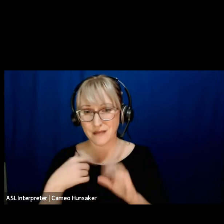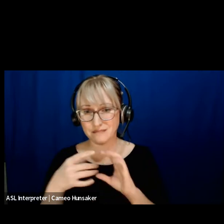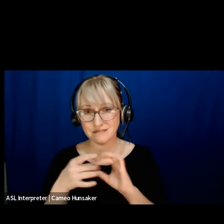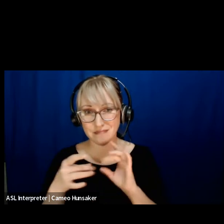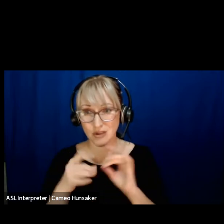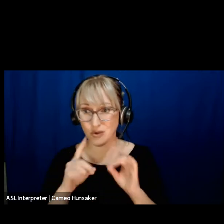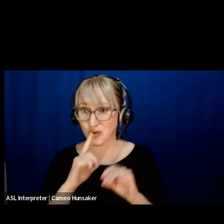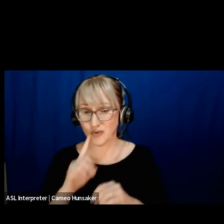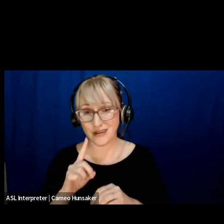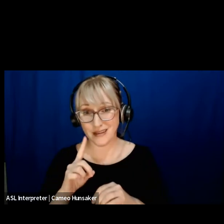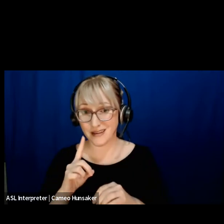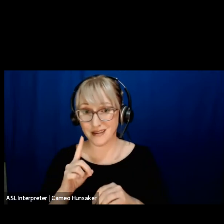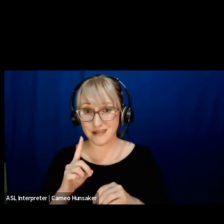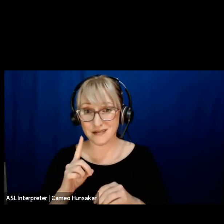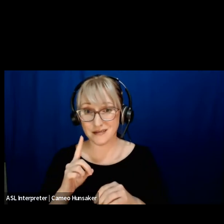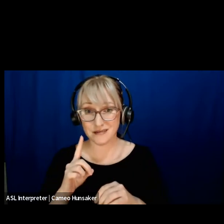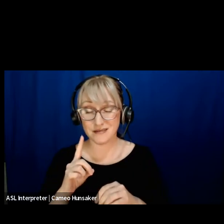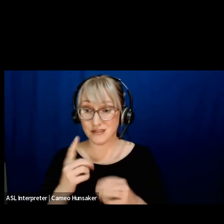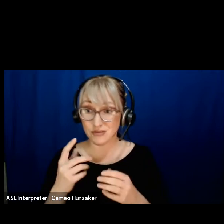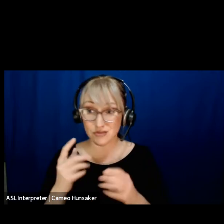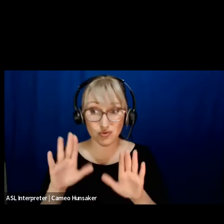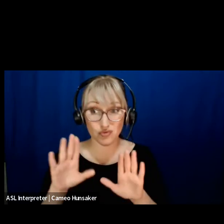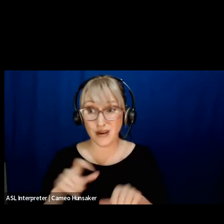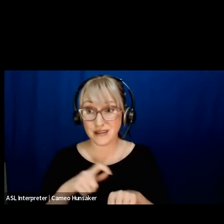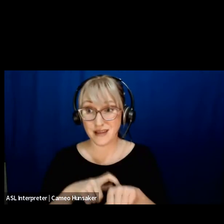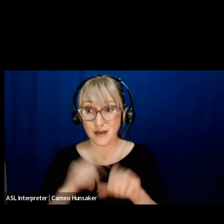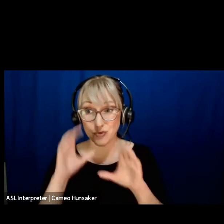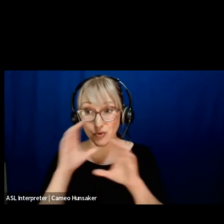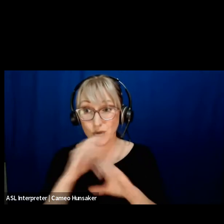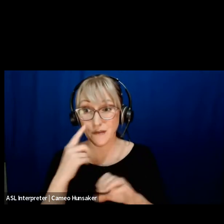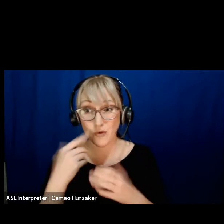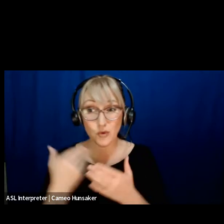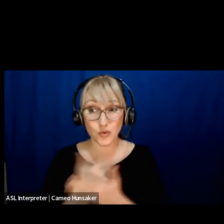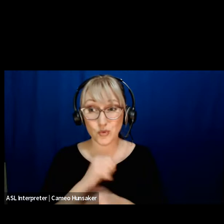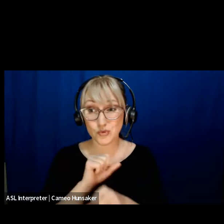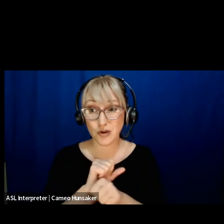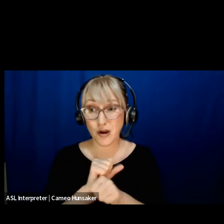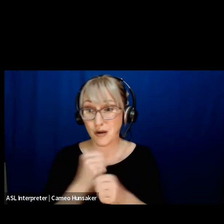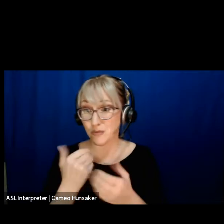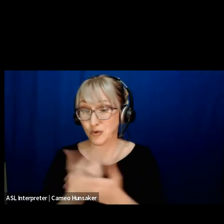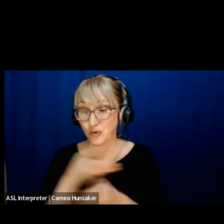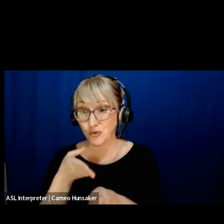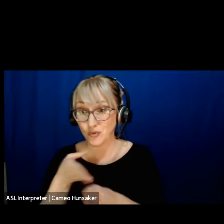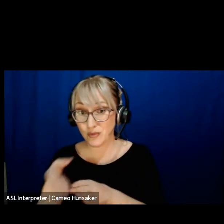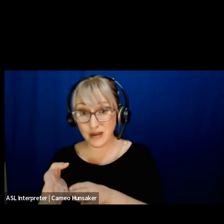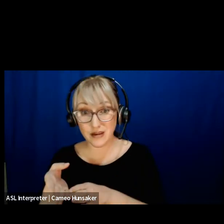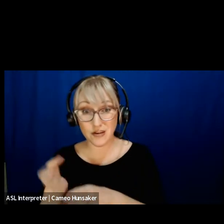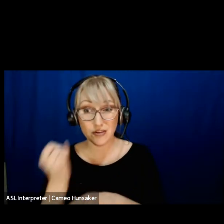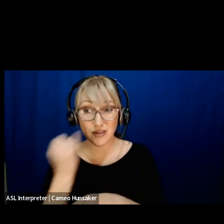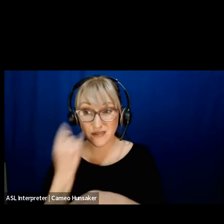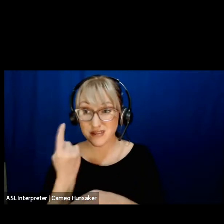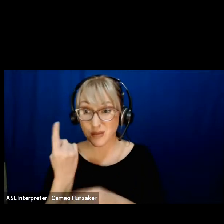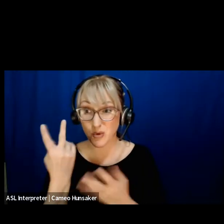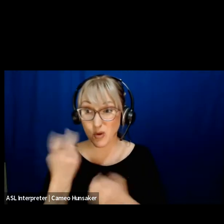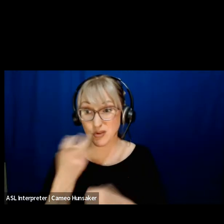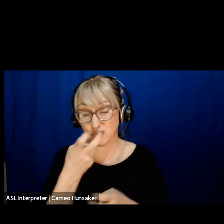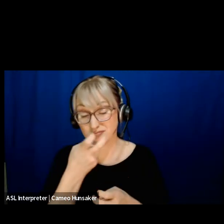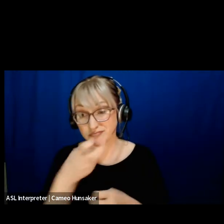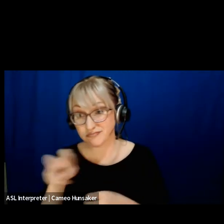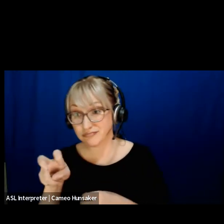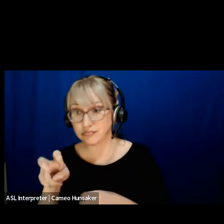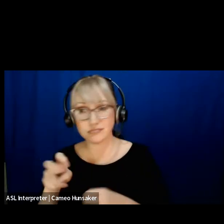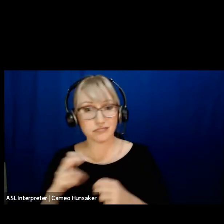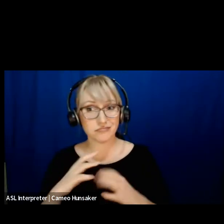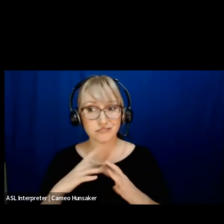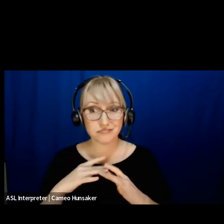for a job or look for a new career. So if somebody is interested in changing, that would be great. This week,